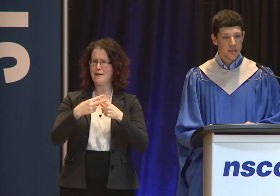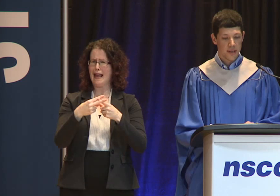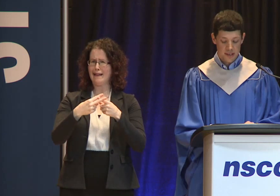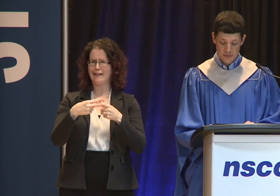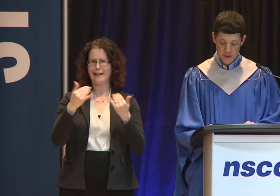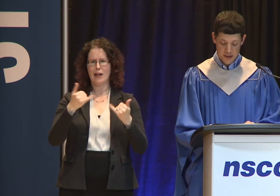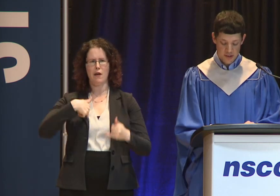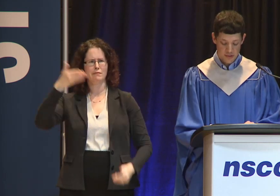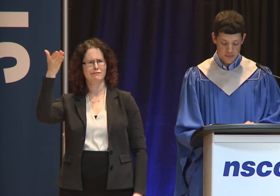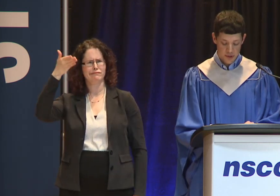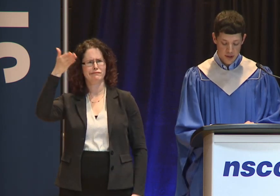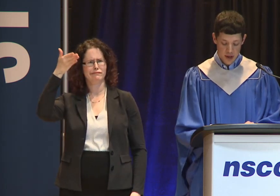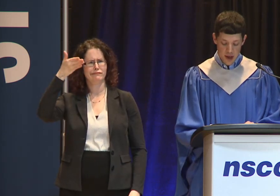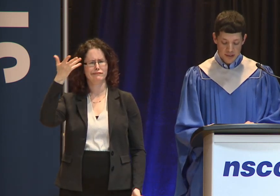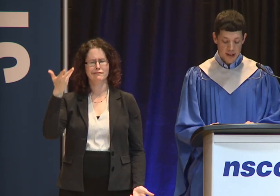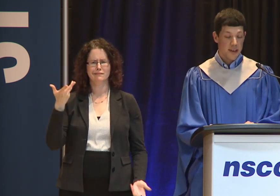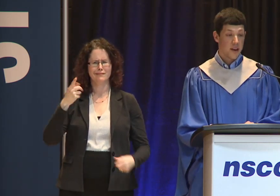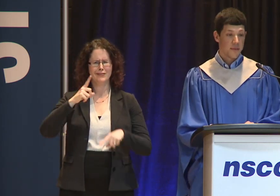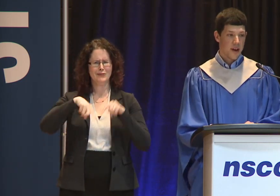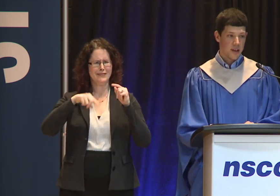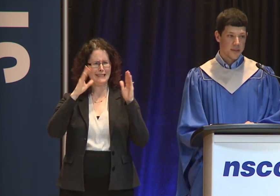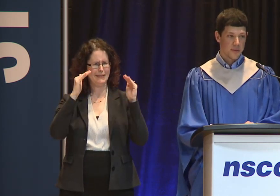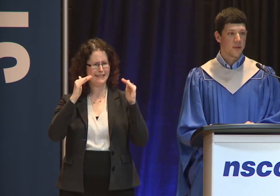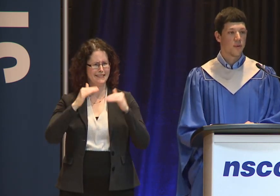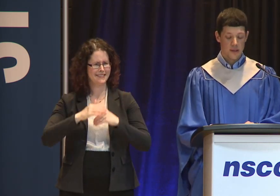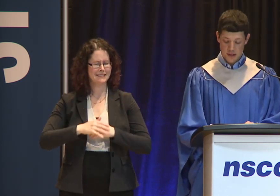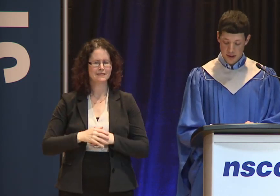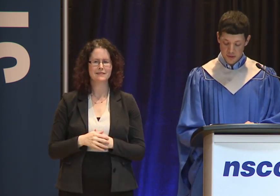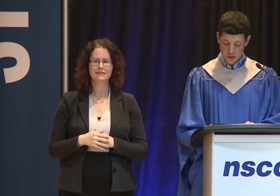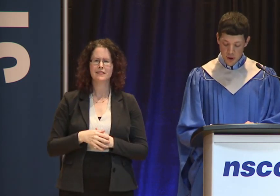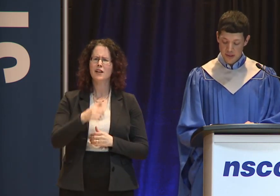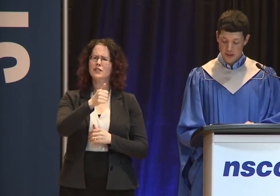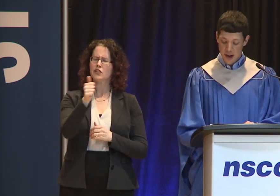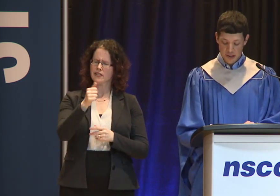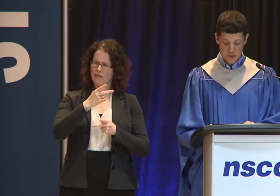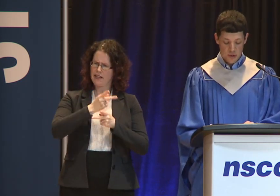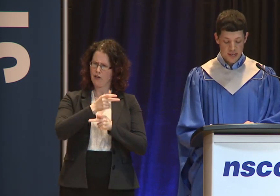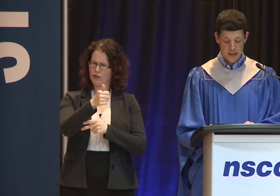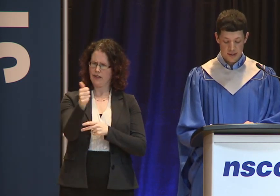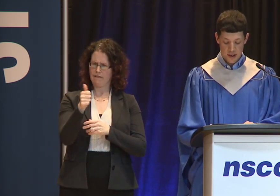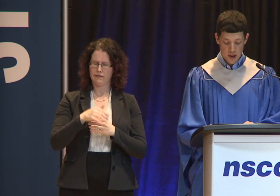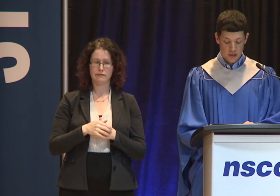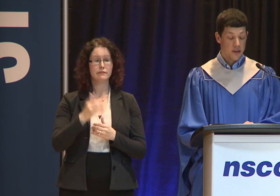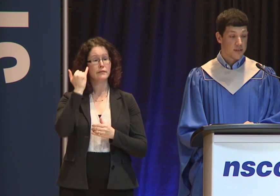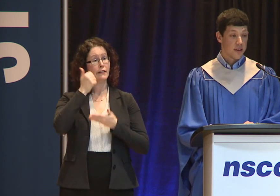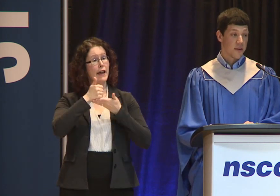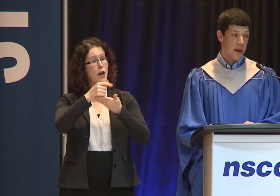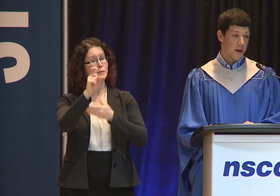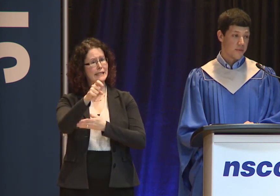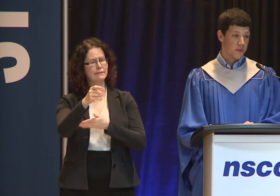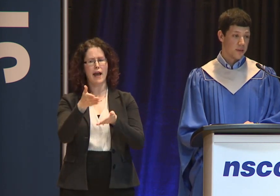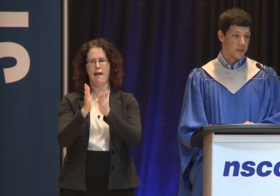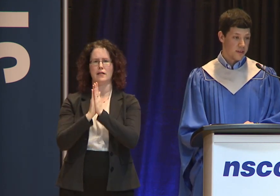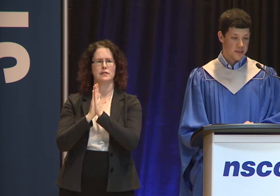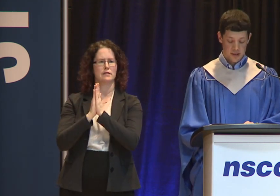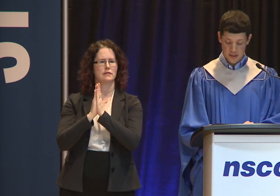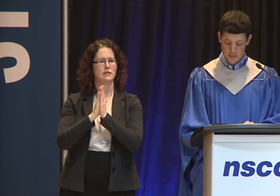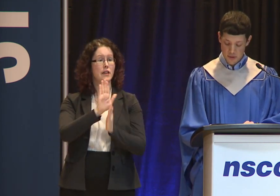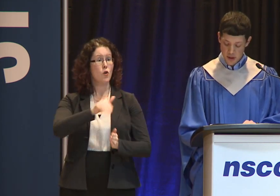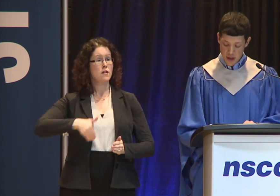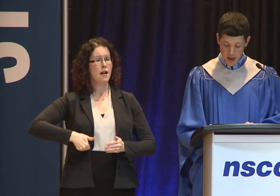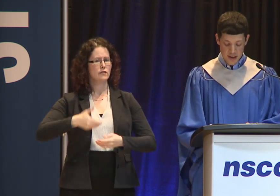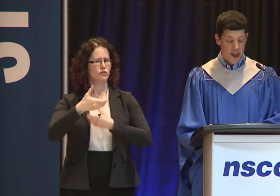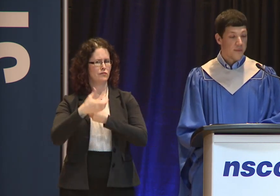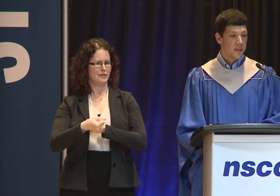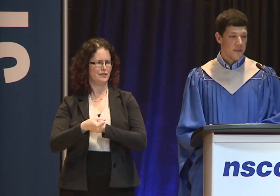not the only thing that defines you. Take care of your health and request guidance when needed. Your instincts are powerful, listen to